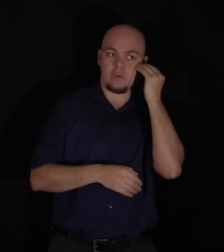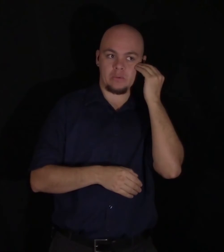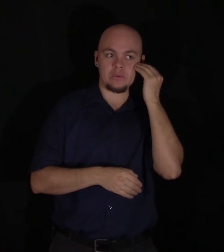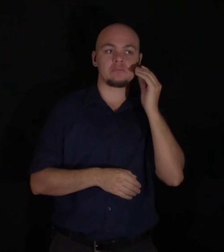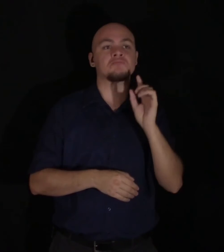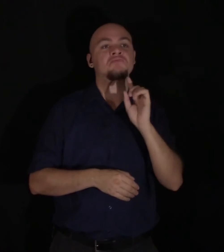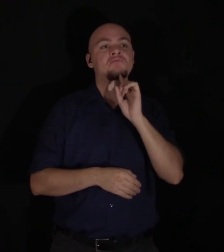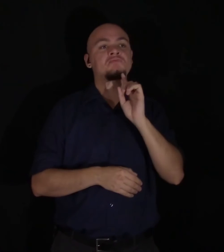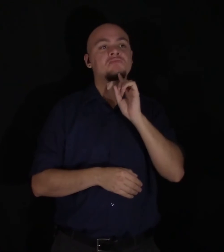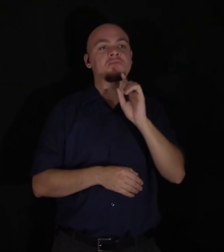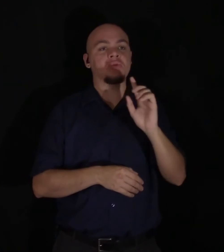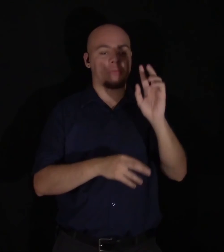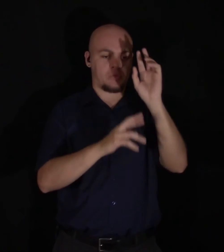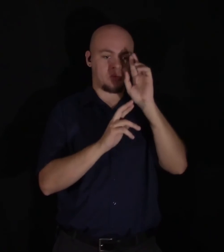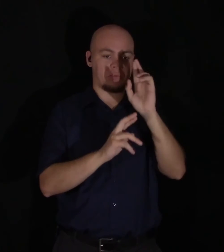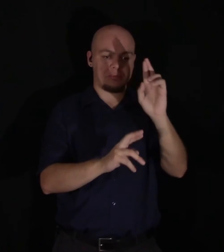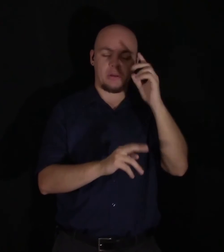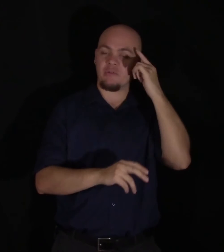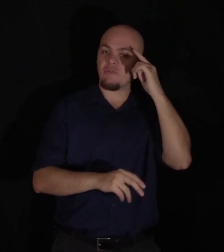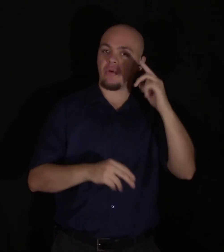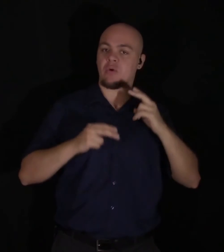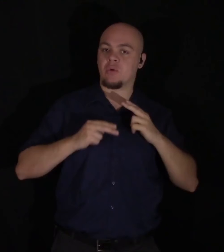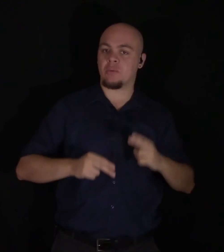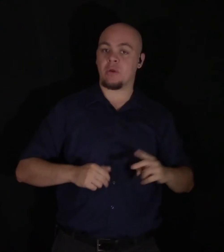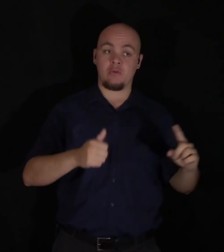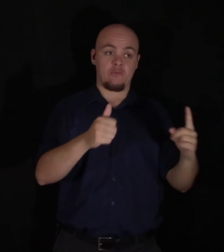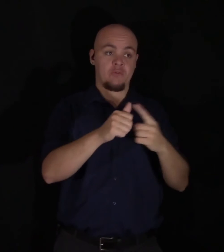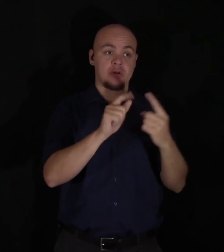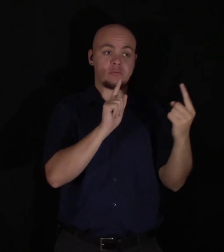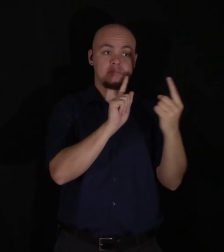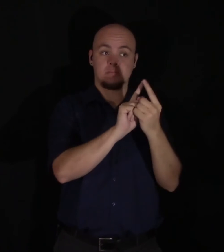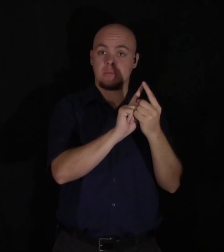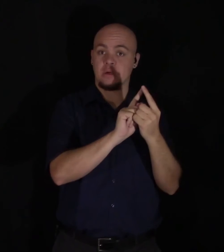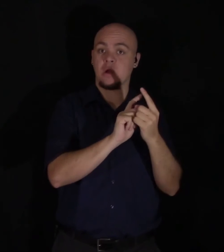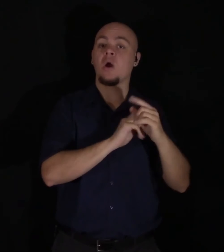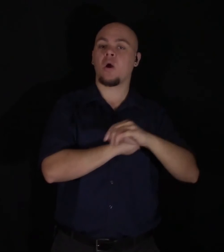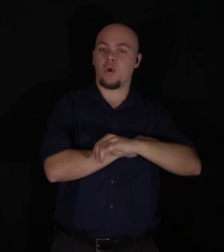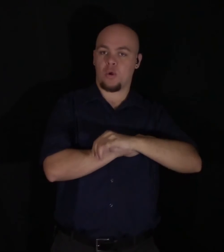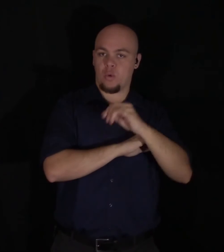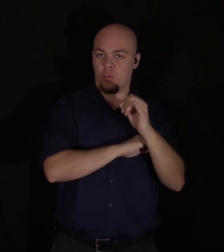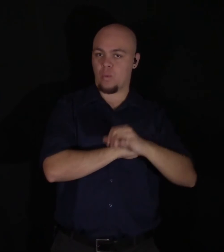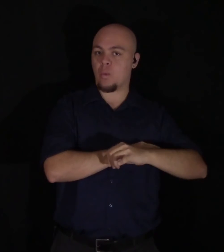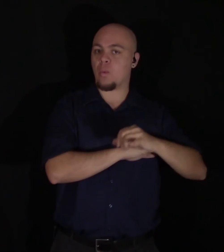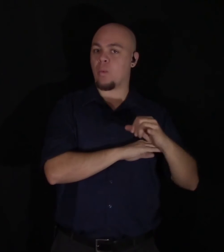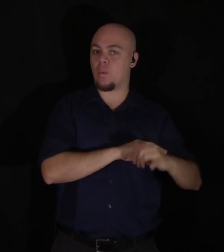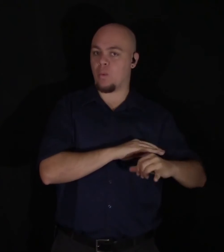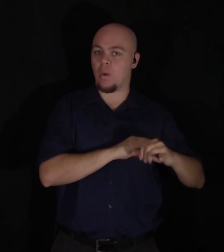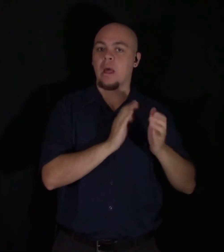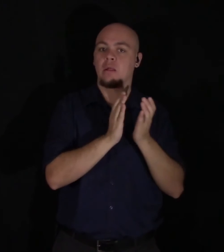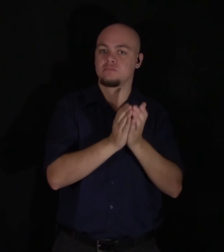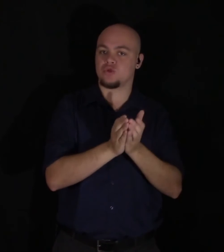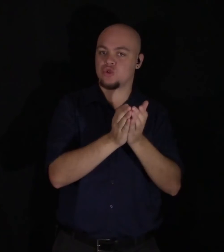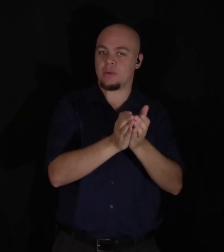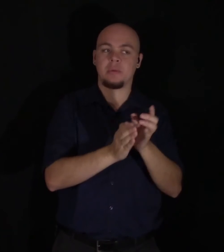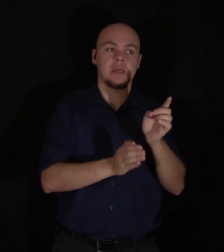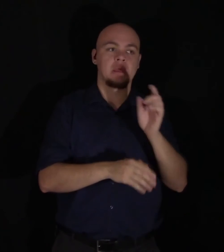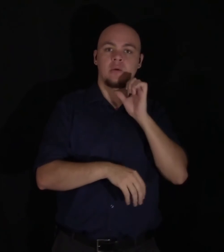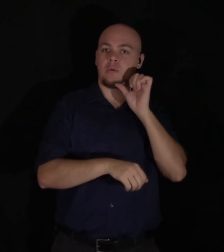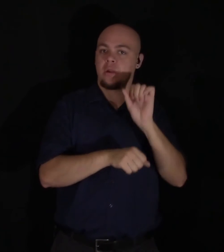humanity. I first became acquainted with him on board a whale vessel. Finding that he was unemployed in this city,